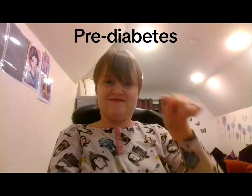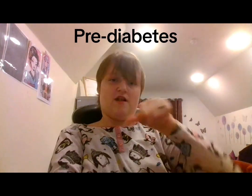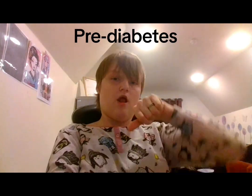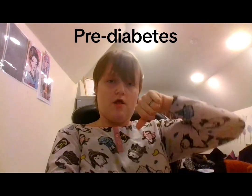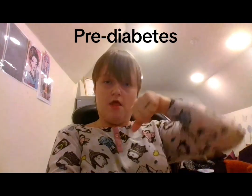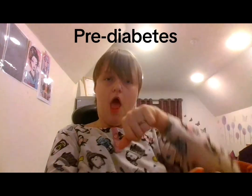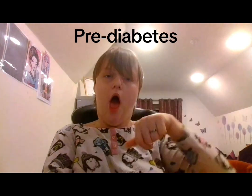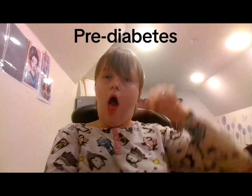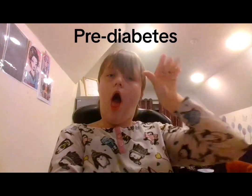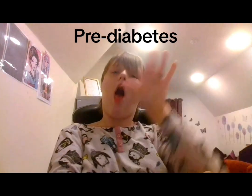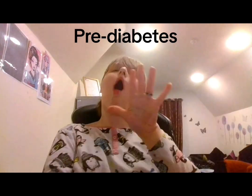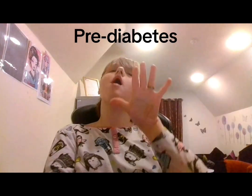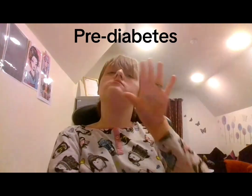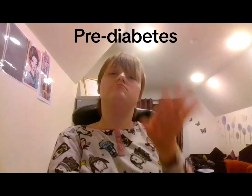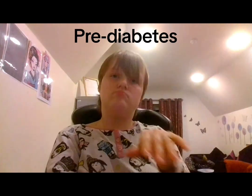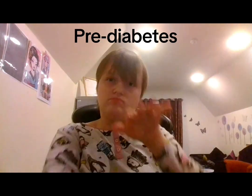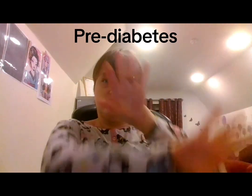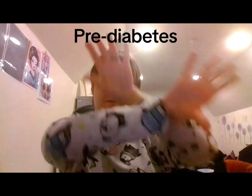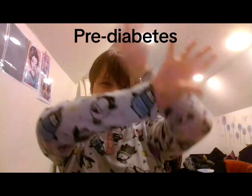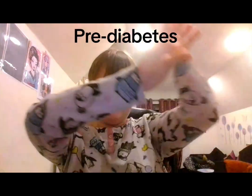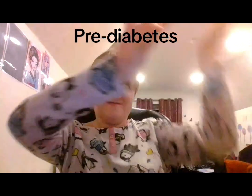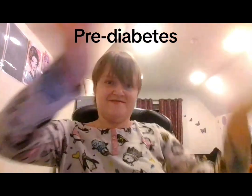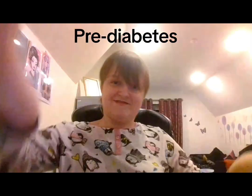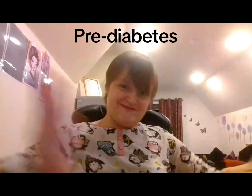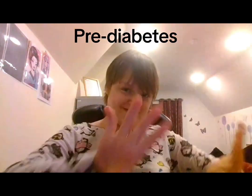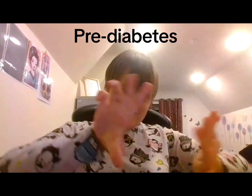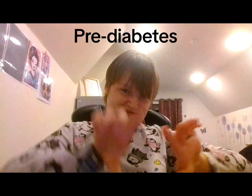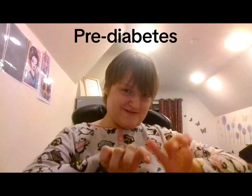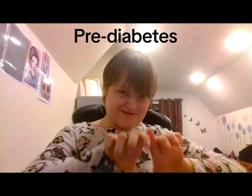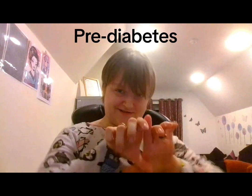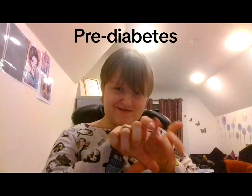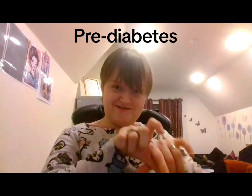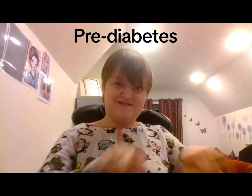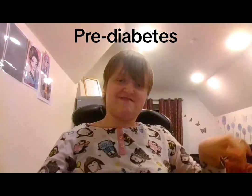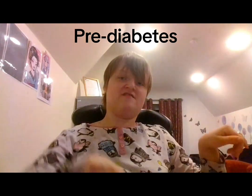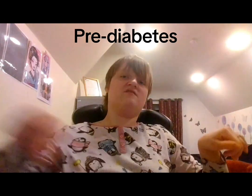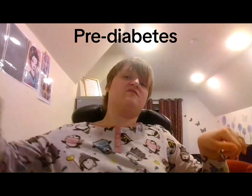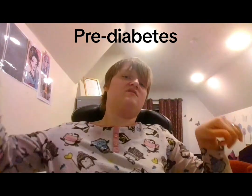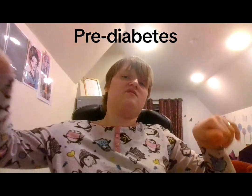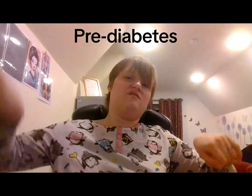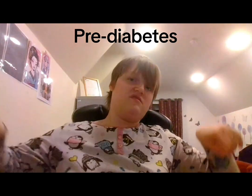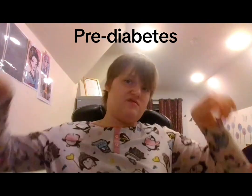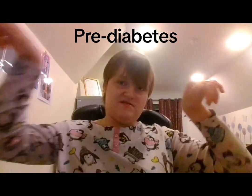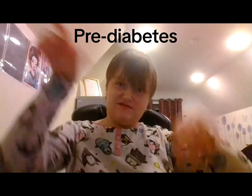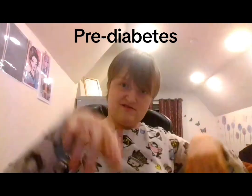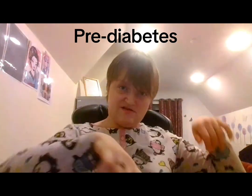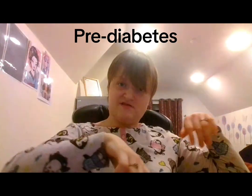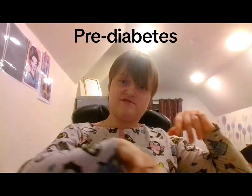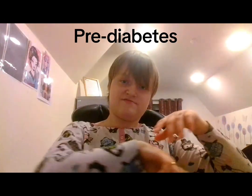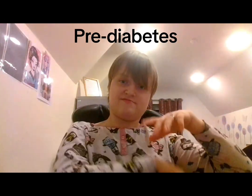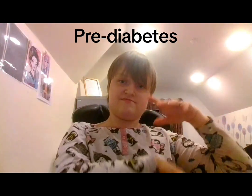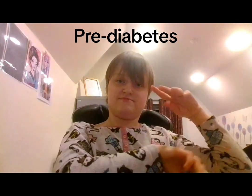we have in our overall diet is linked to our risk of developing type 2